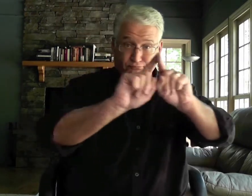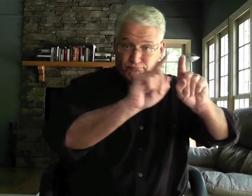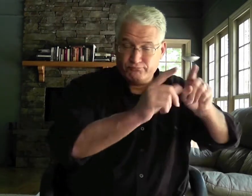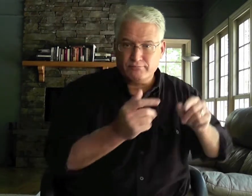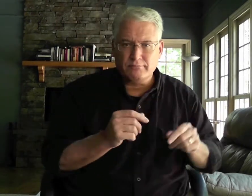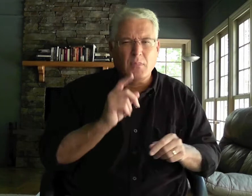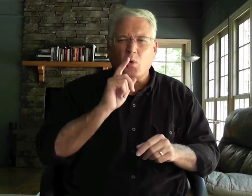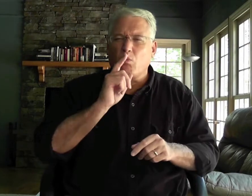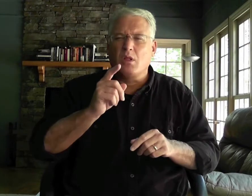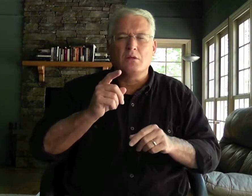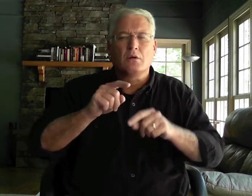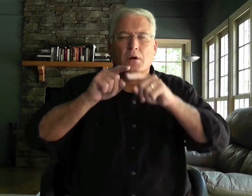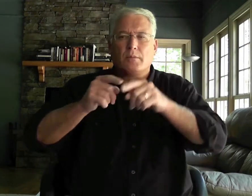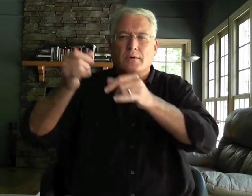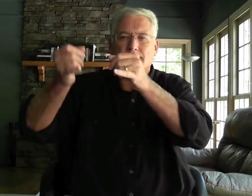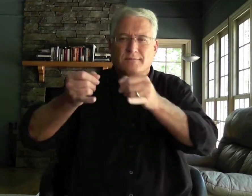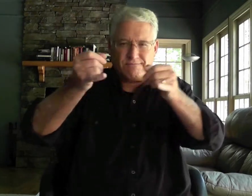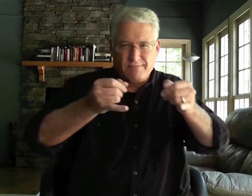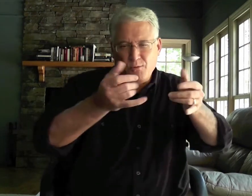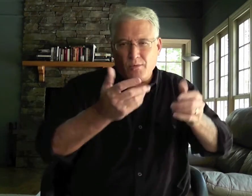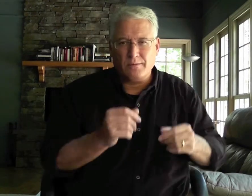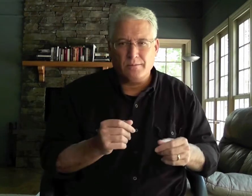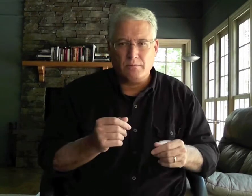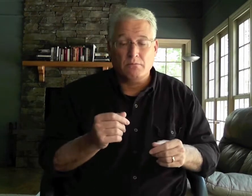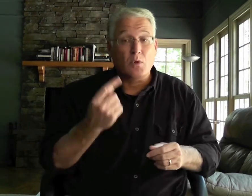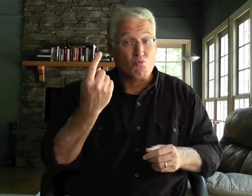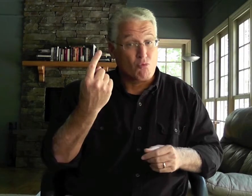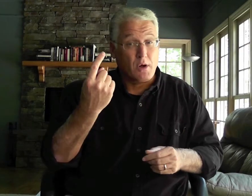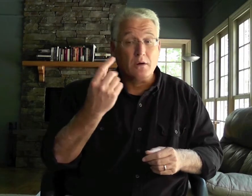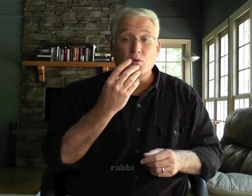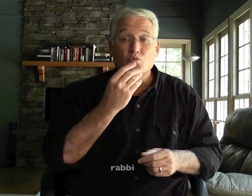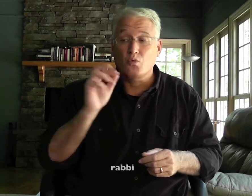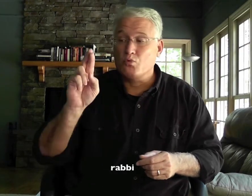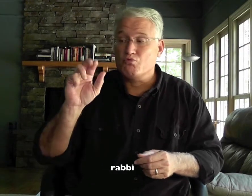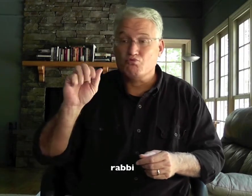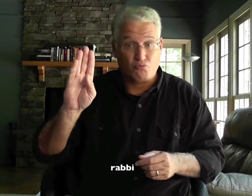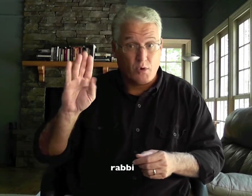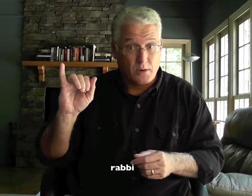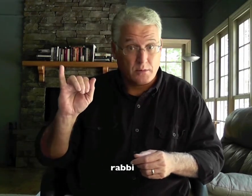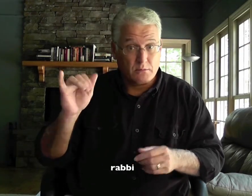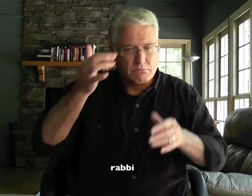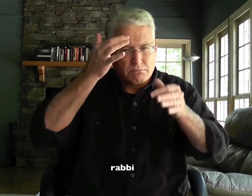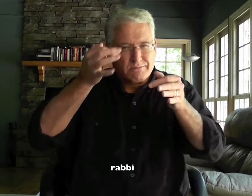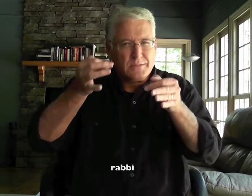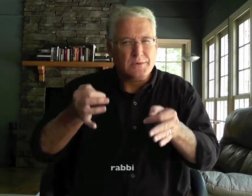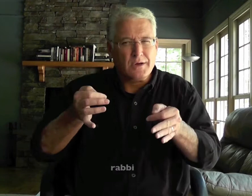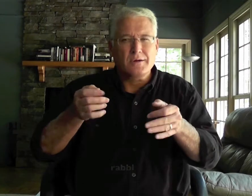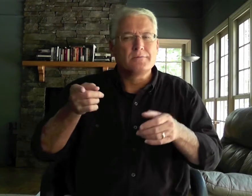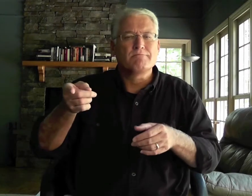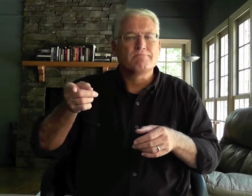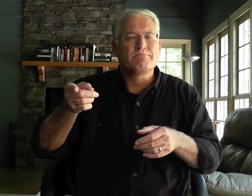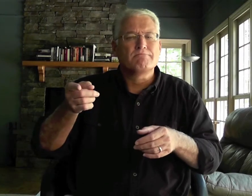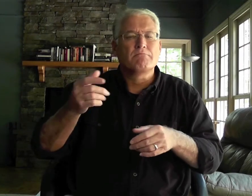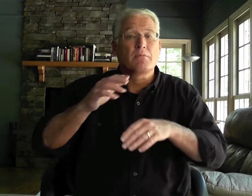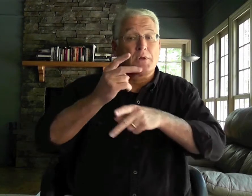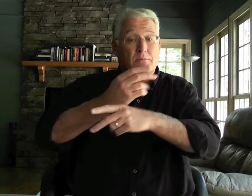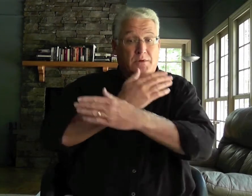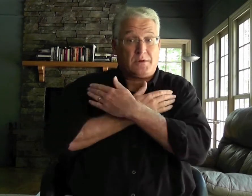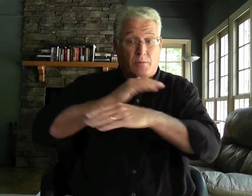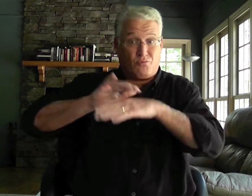anywhere on the Sabbath. There's many different opinions on this. It depends on the individual. I know that there's a Jewish rabbi, and he decided